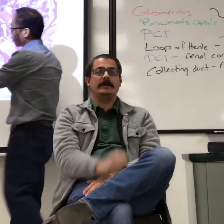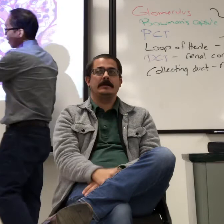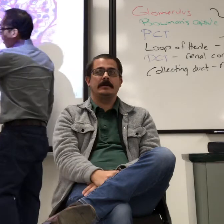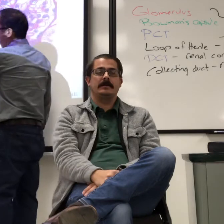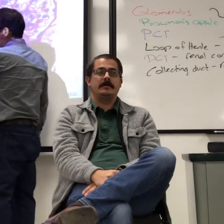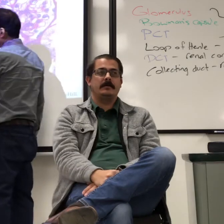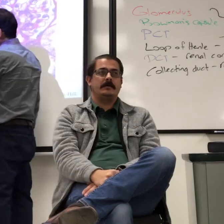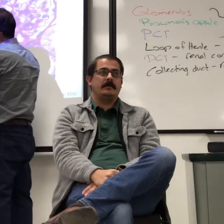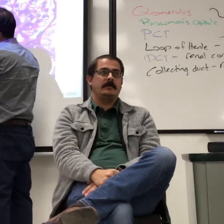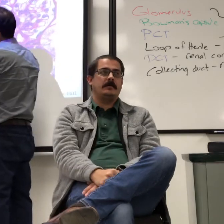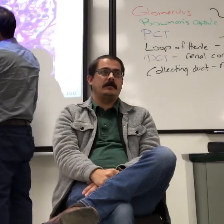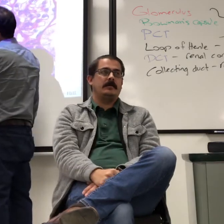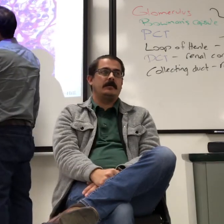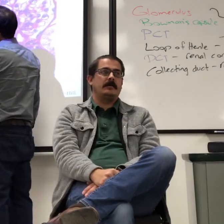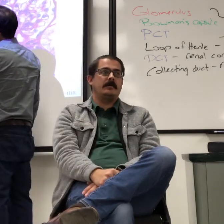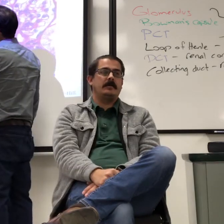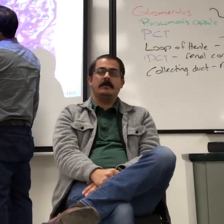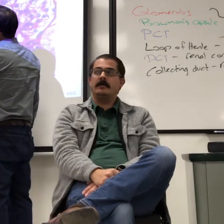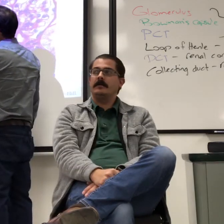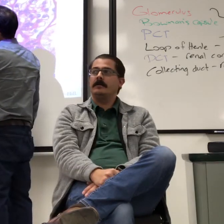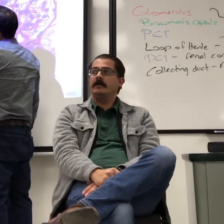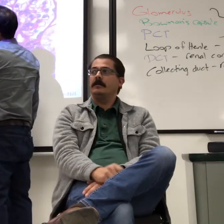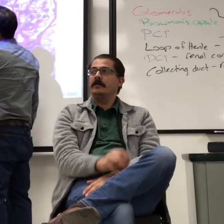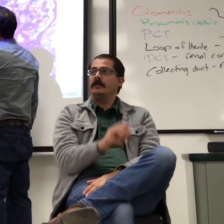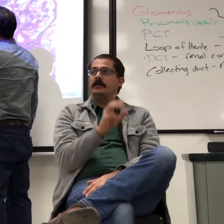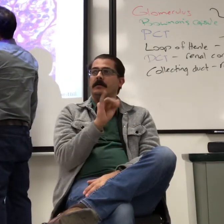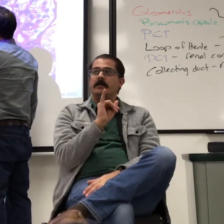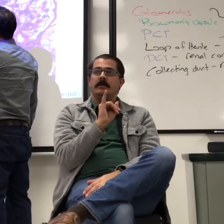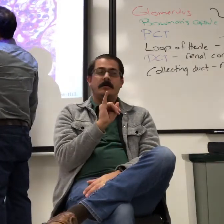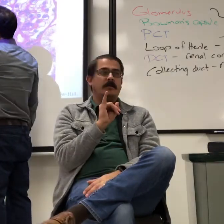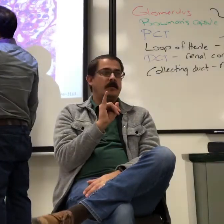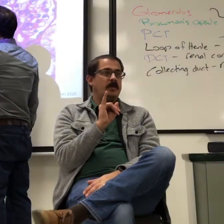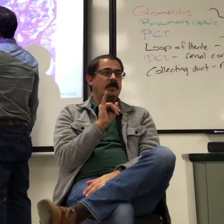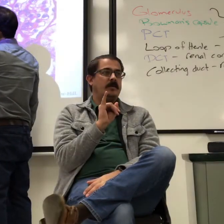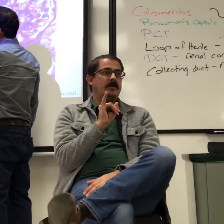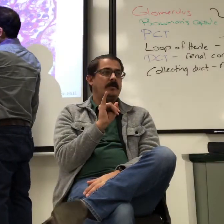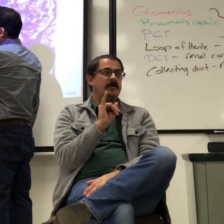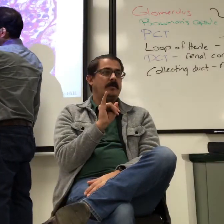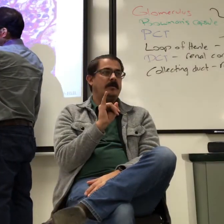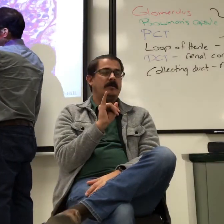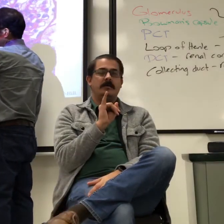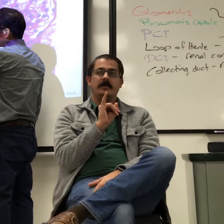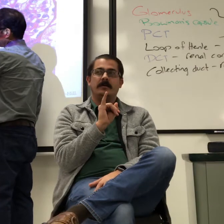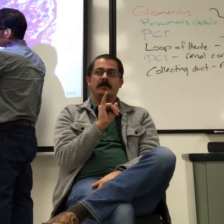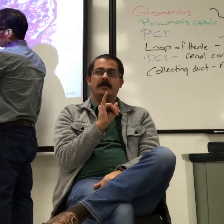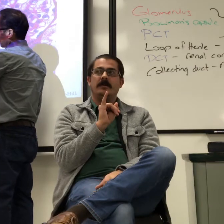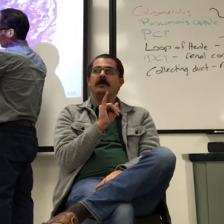There's the letter I, referring to this blood vessel. What do you think that stands for?